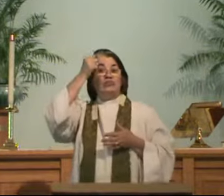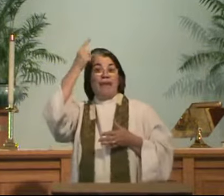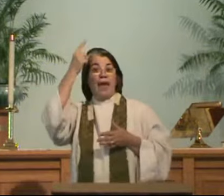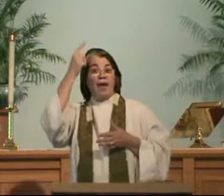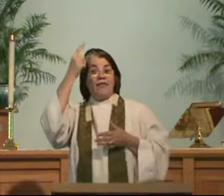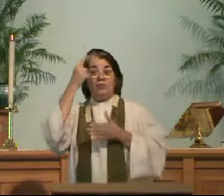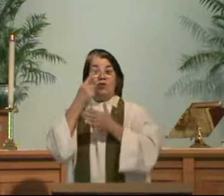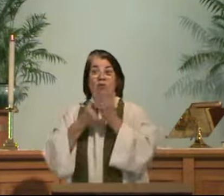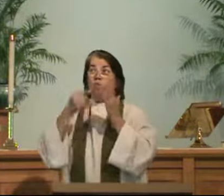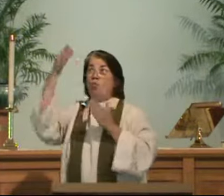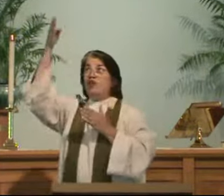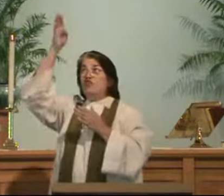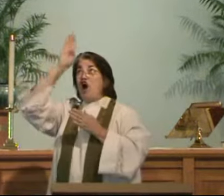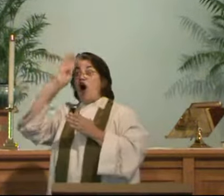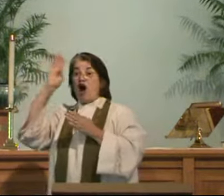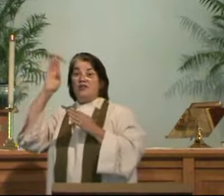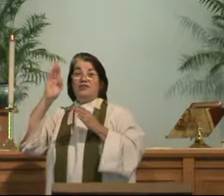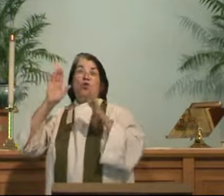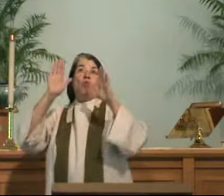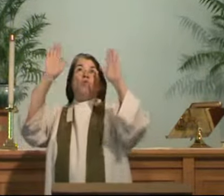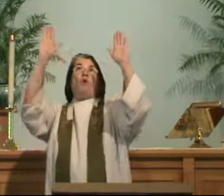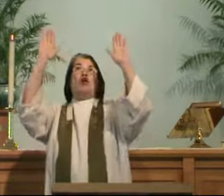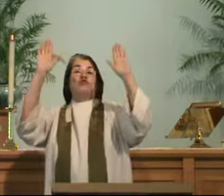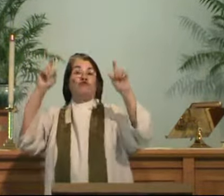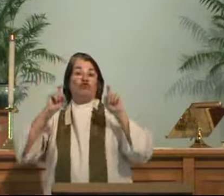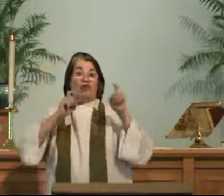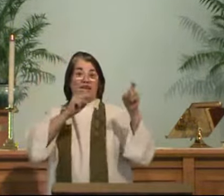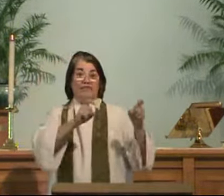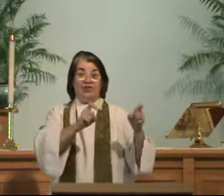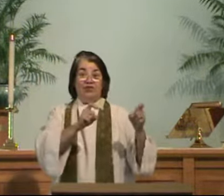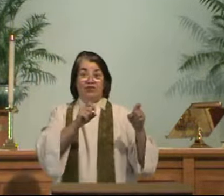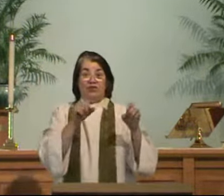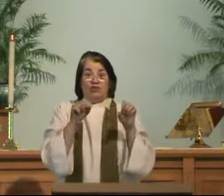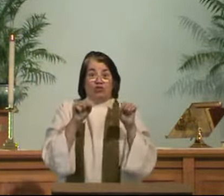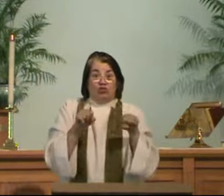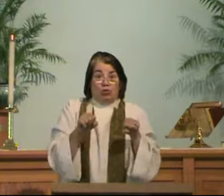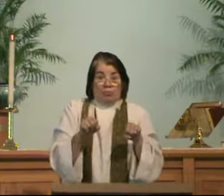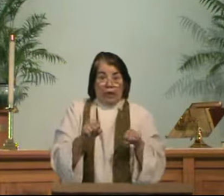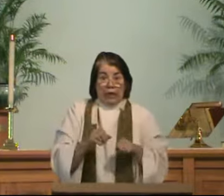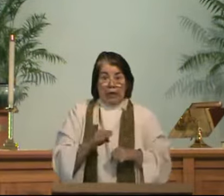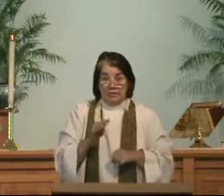understand what God's wonderful gift could be.